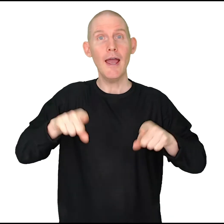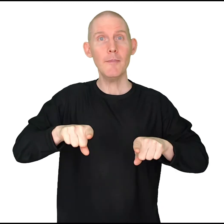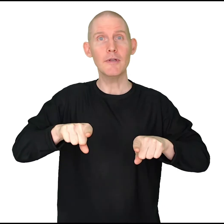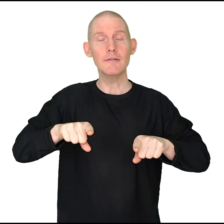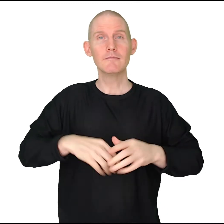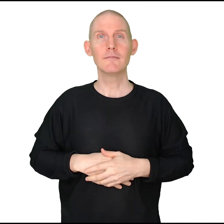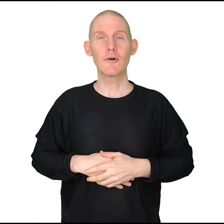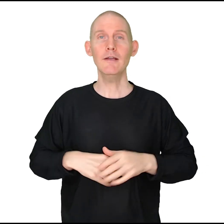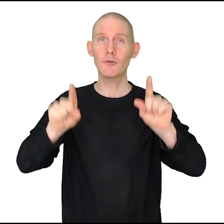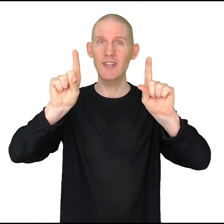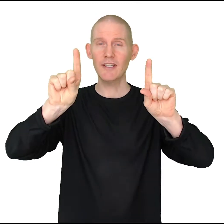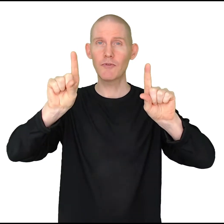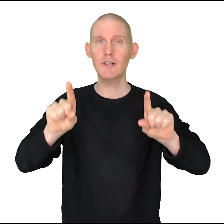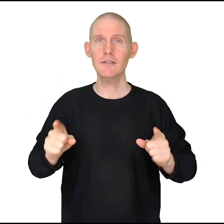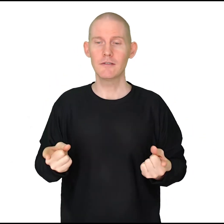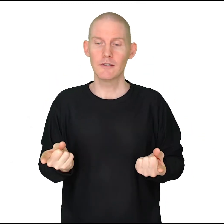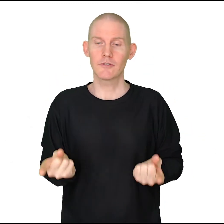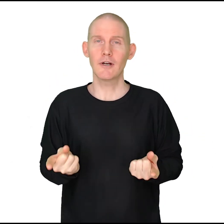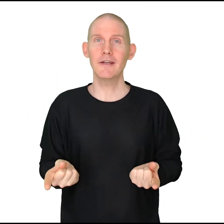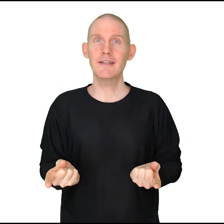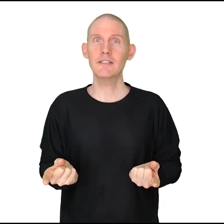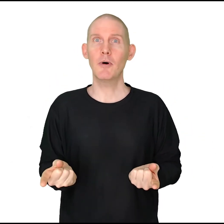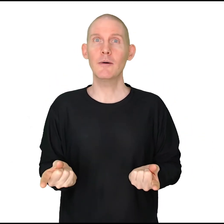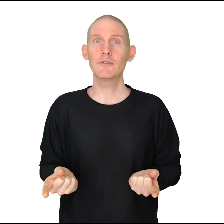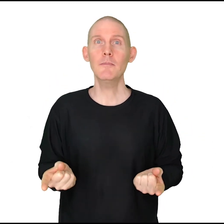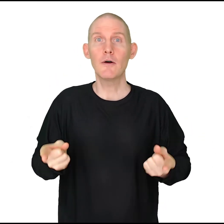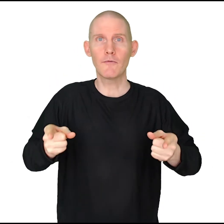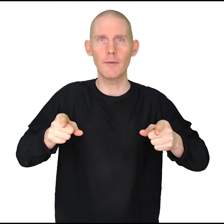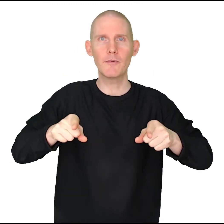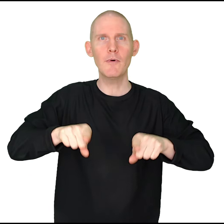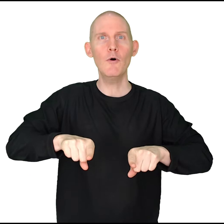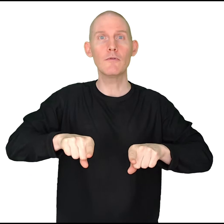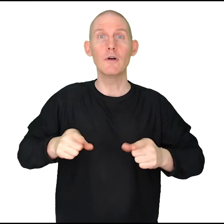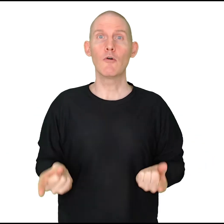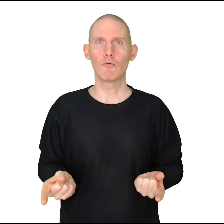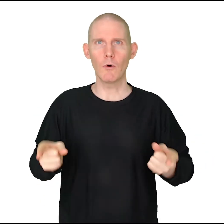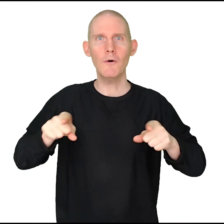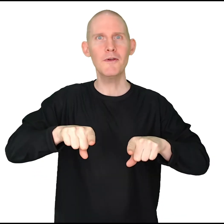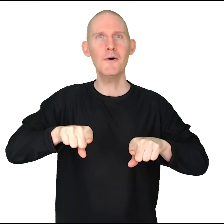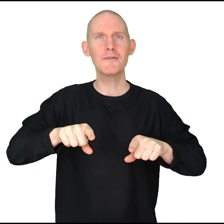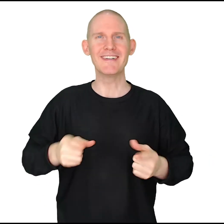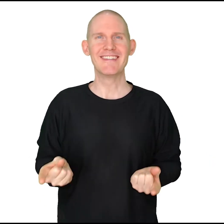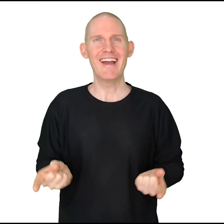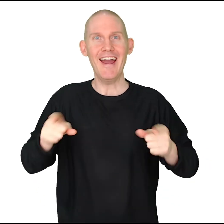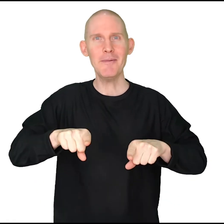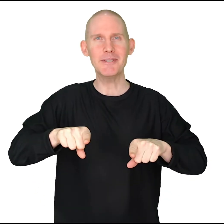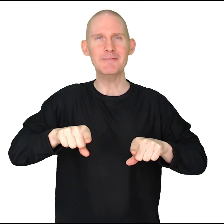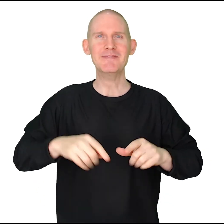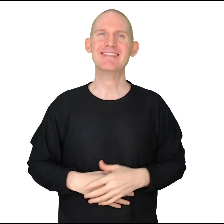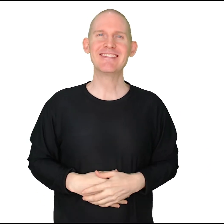happen. Okay, so index fingers, start like this, palms up, flip them over, roll them over, happen. All